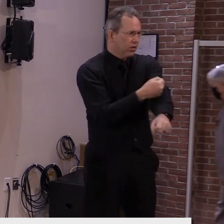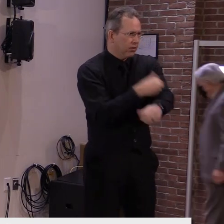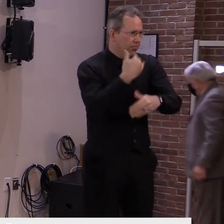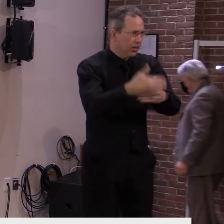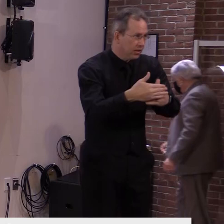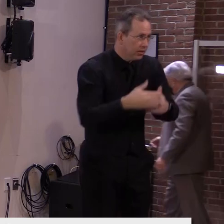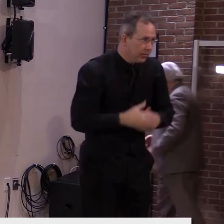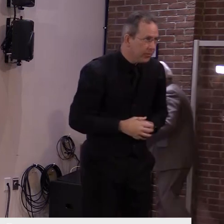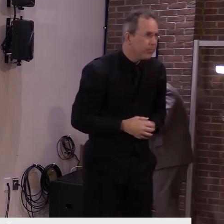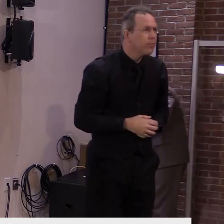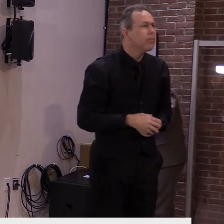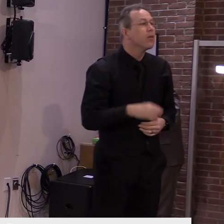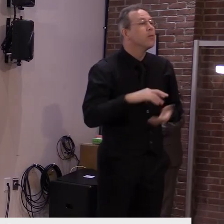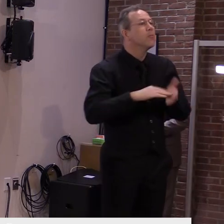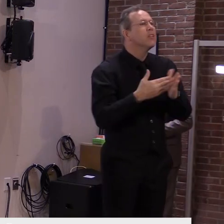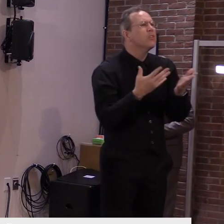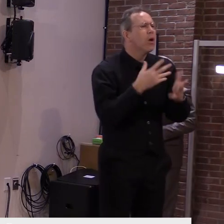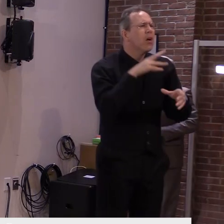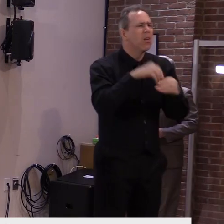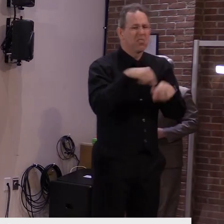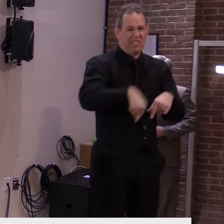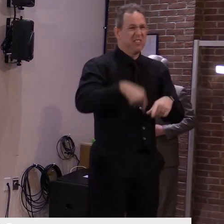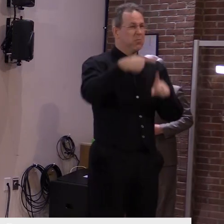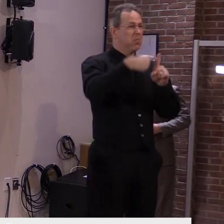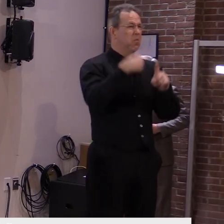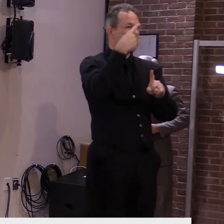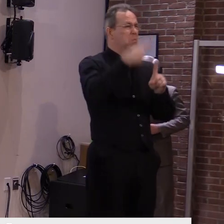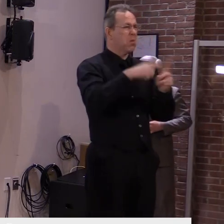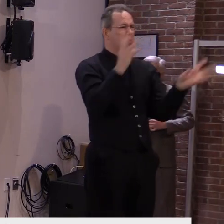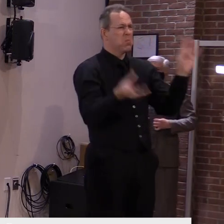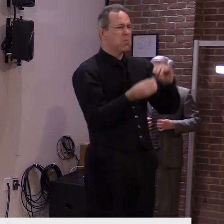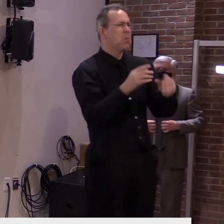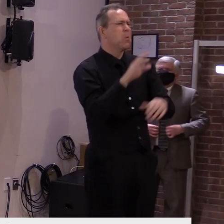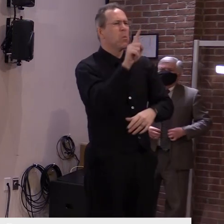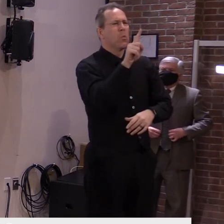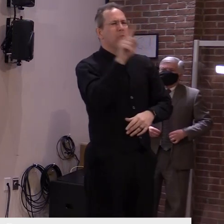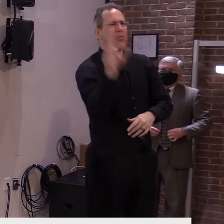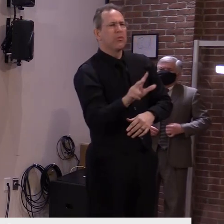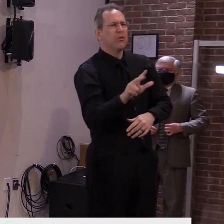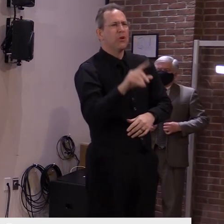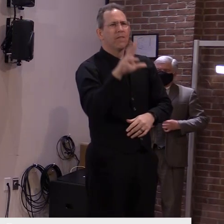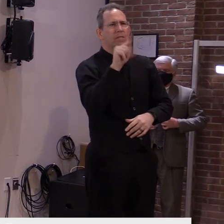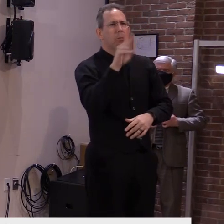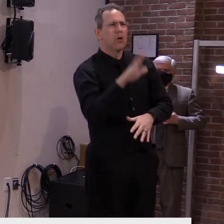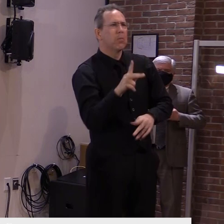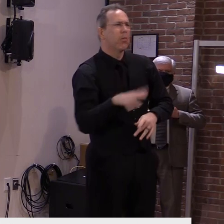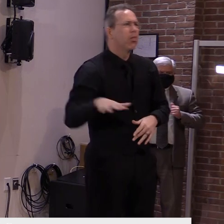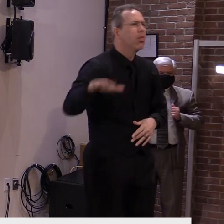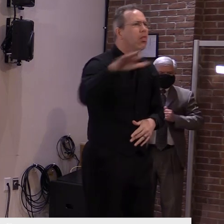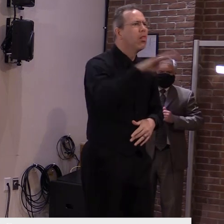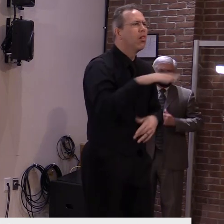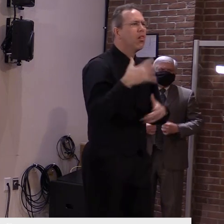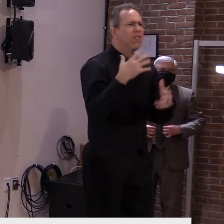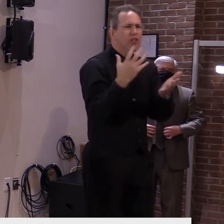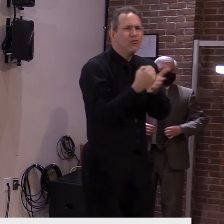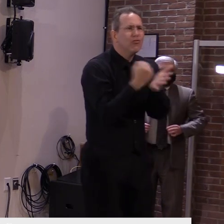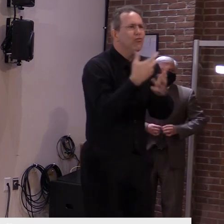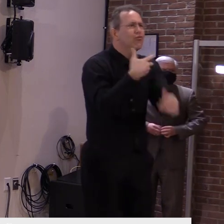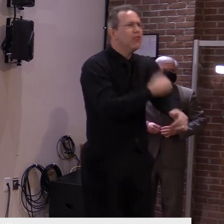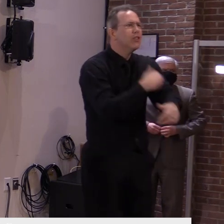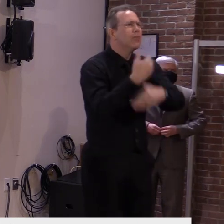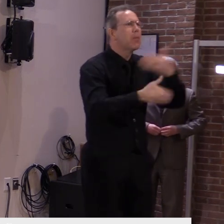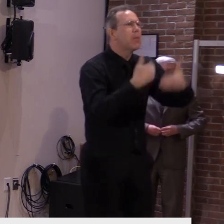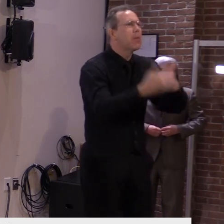means within a month, one-third of the eligible population could be vaccinated. And all the most